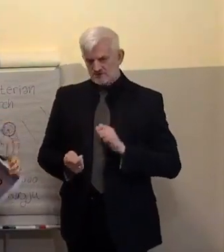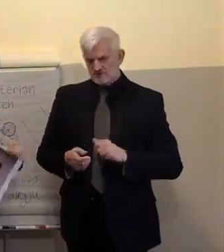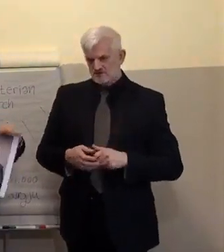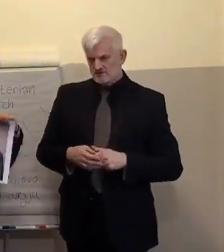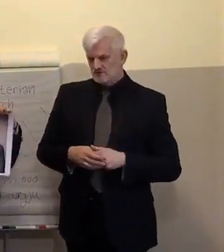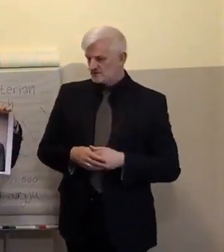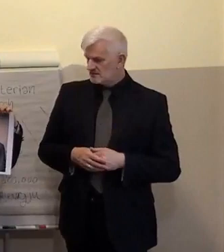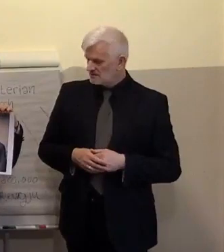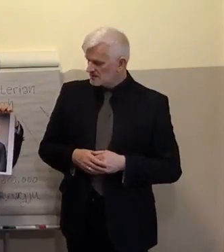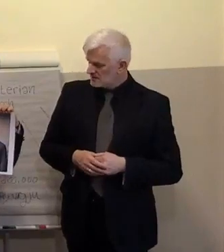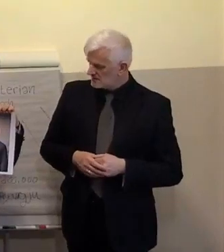Husband surprised.